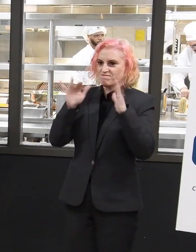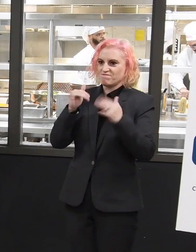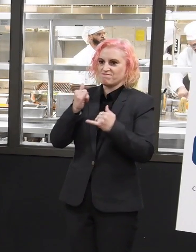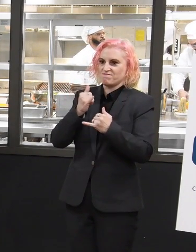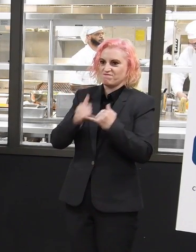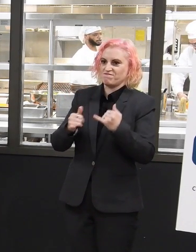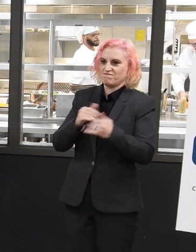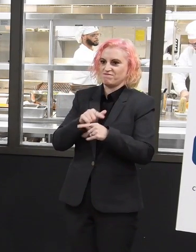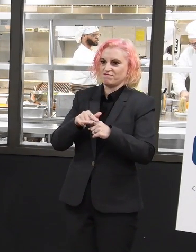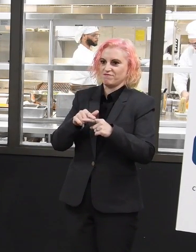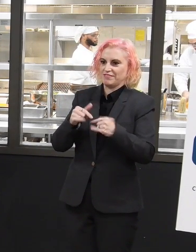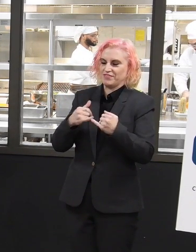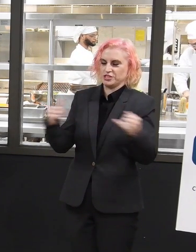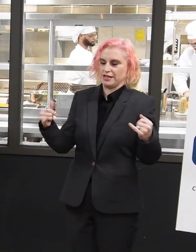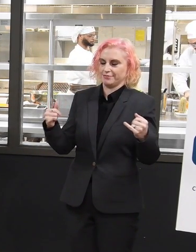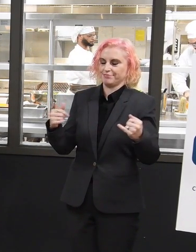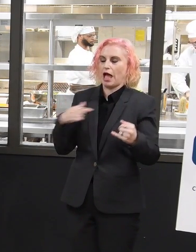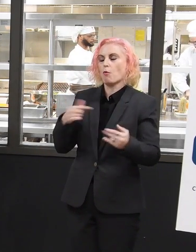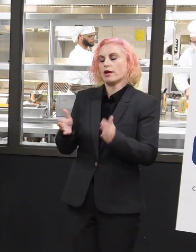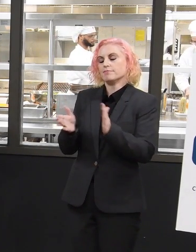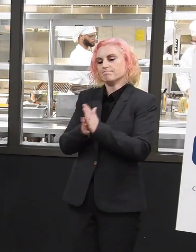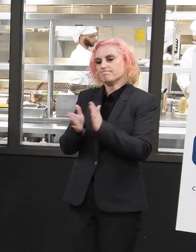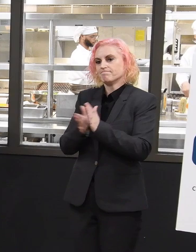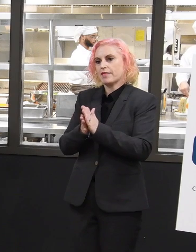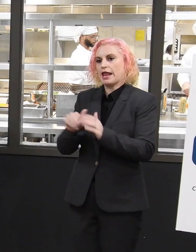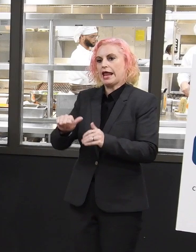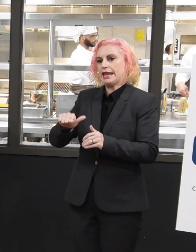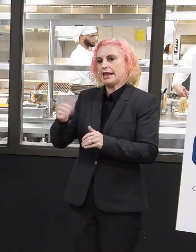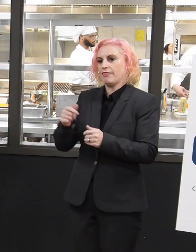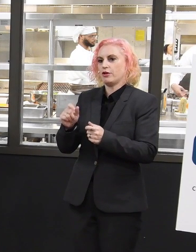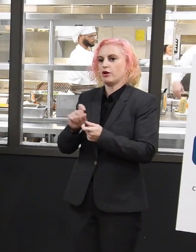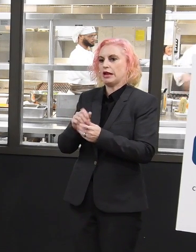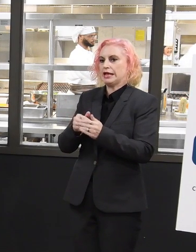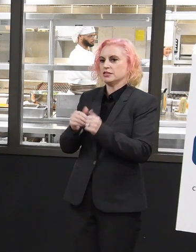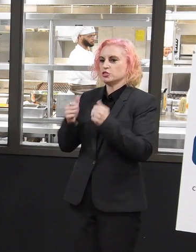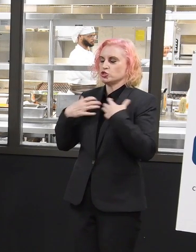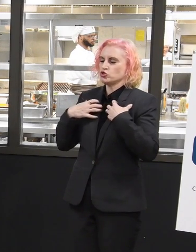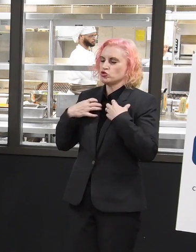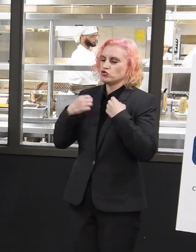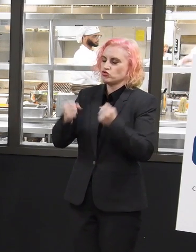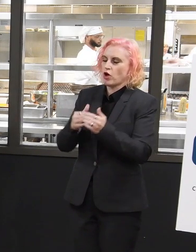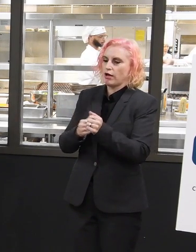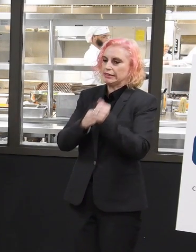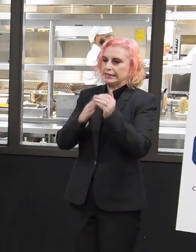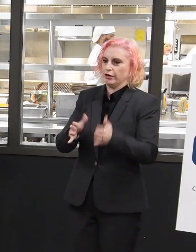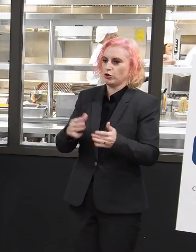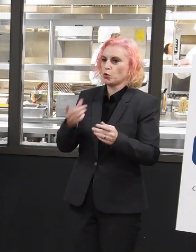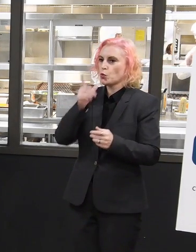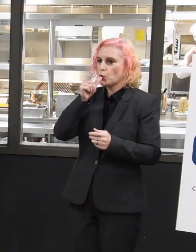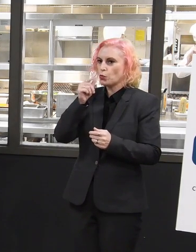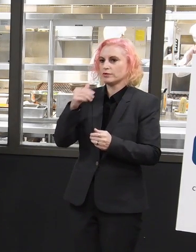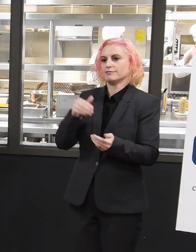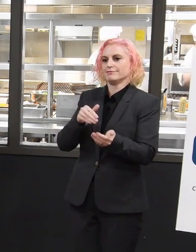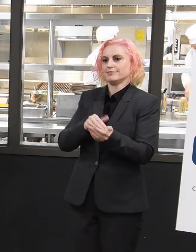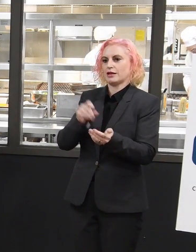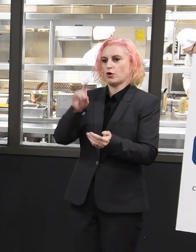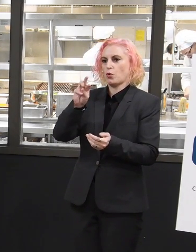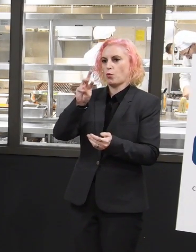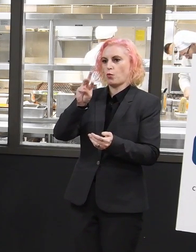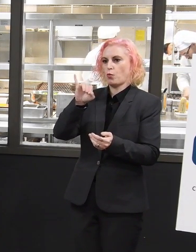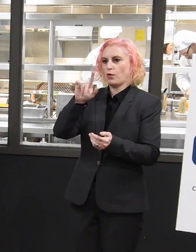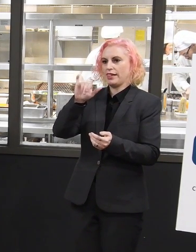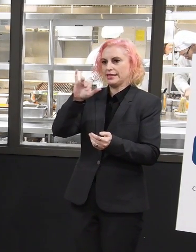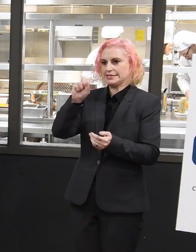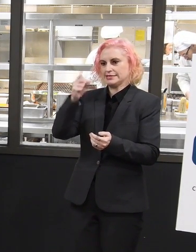again applaud another transformational leader in Dr. Daria Willis for immediately bringing this to